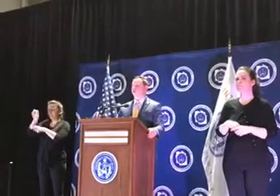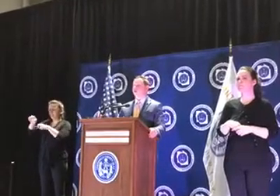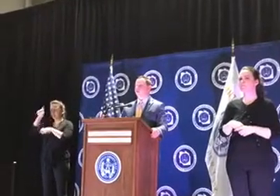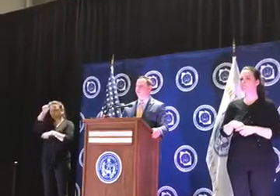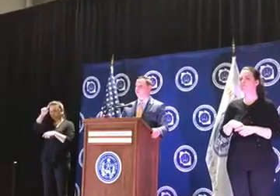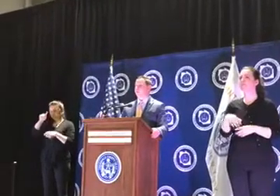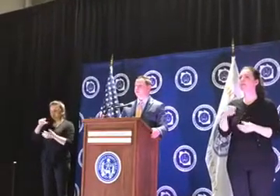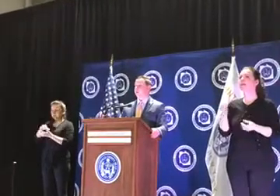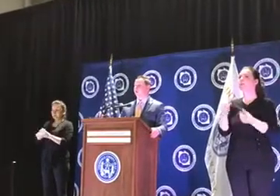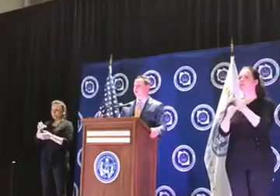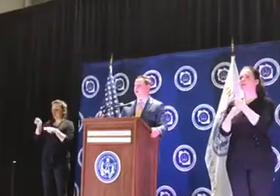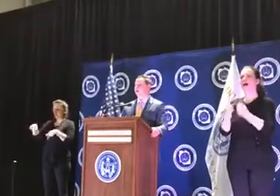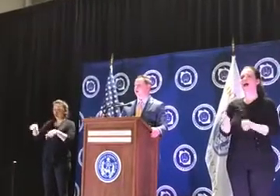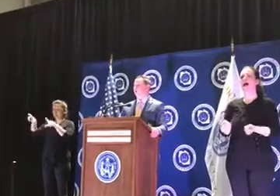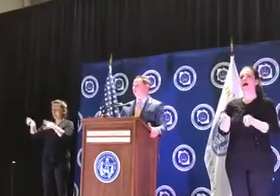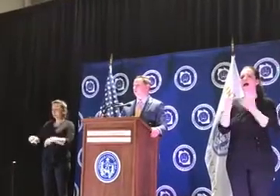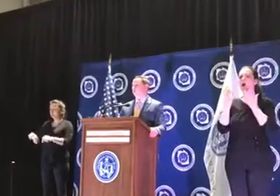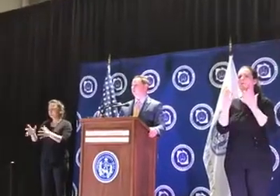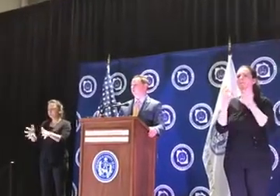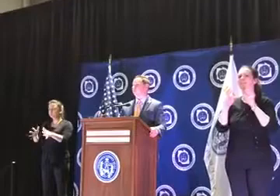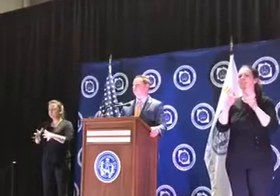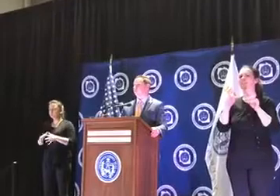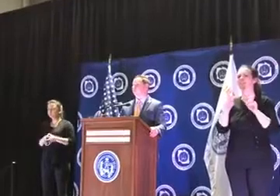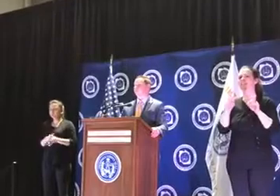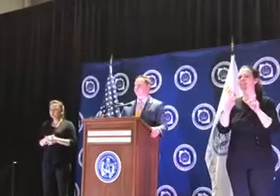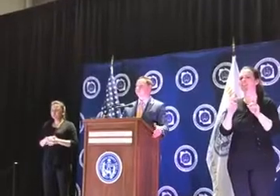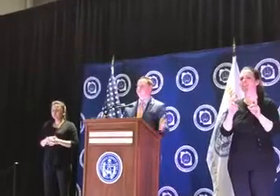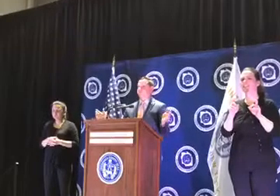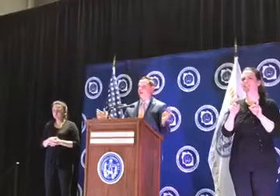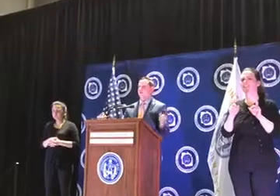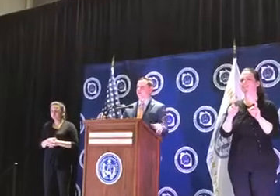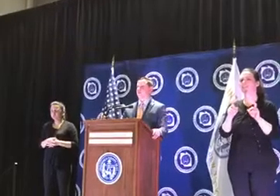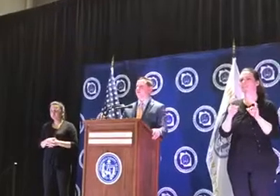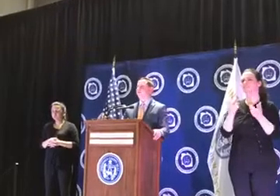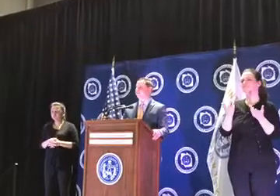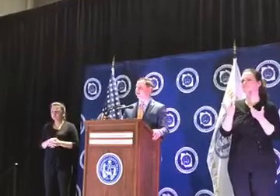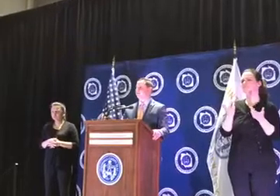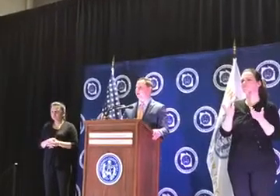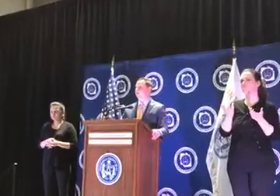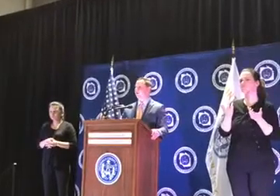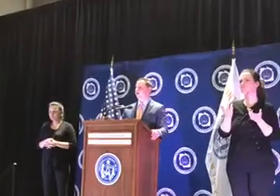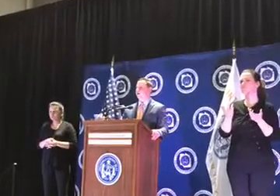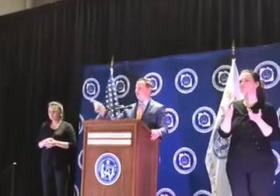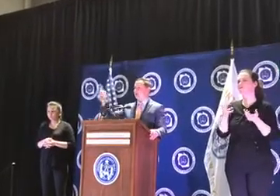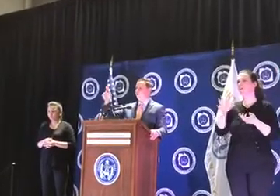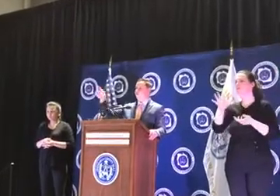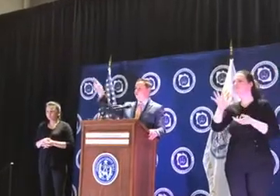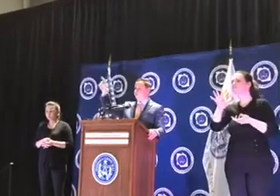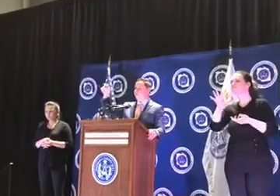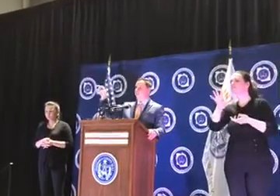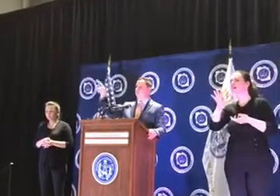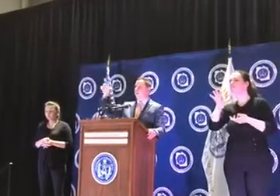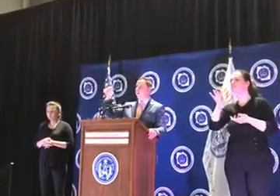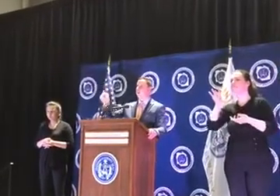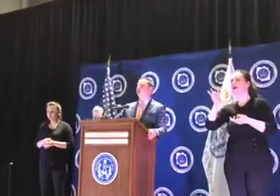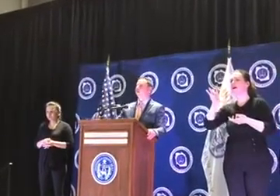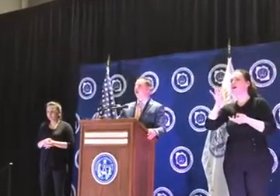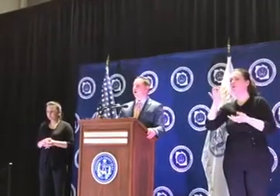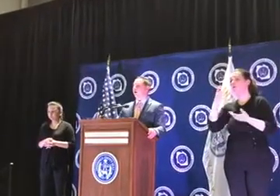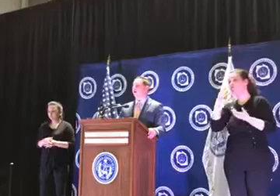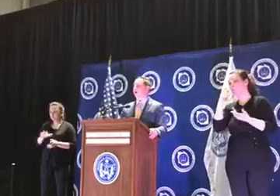There's hundreds of tests pending. I think we probably have 500, 600, 500 to 800 tests probably collectively between